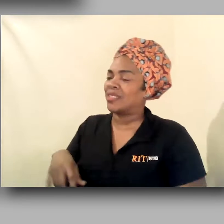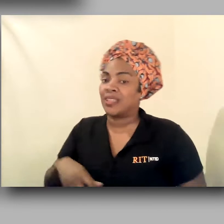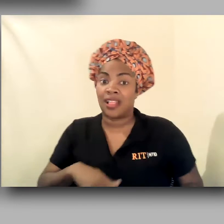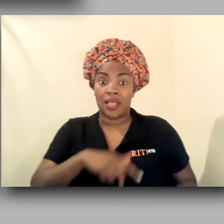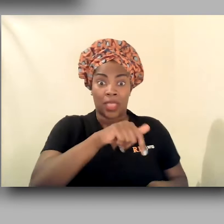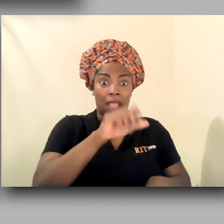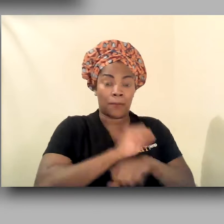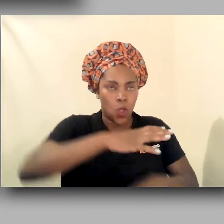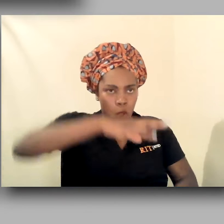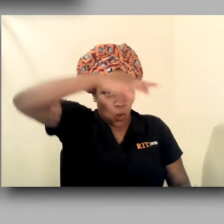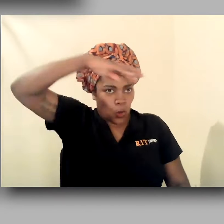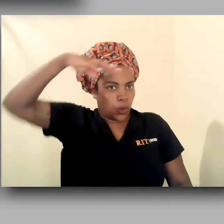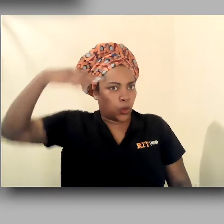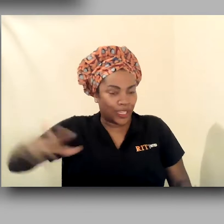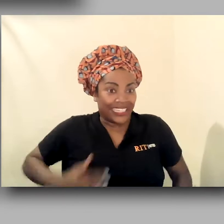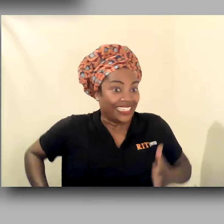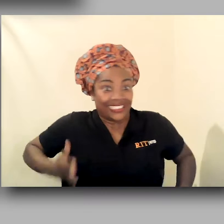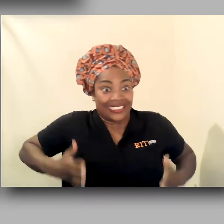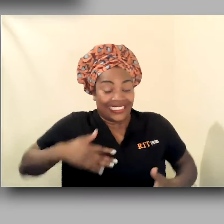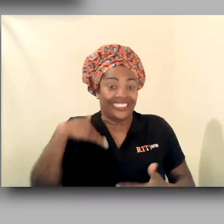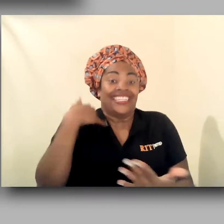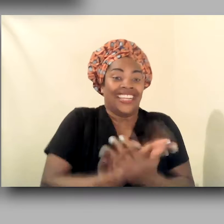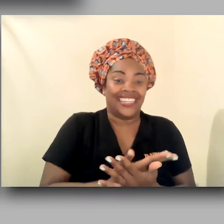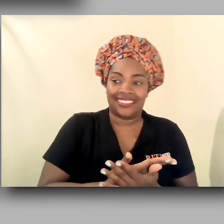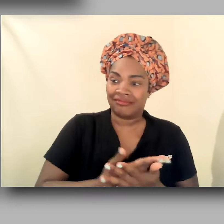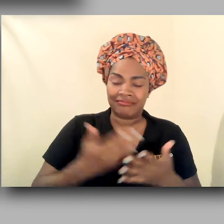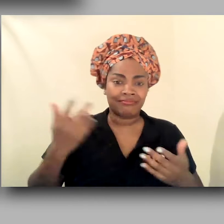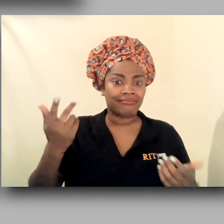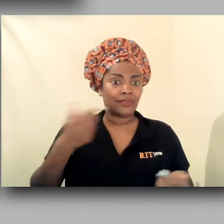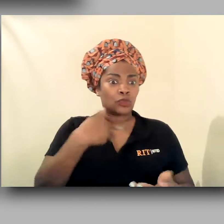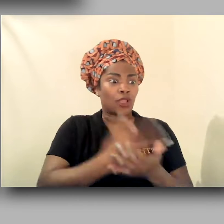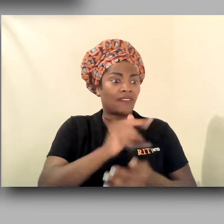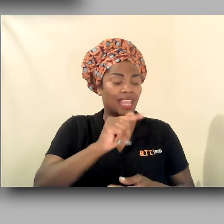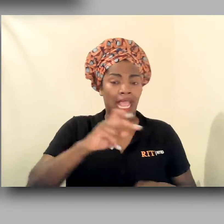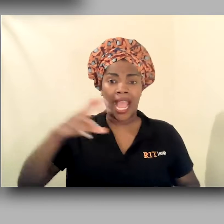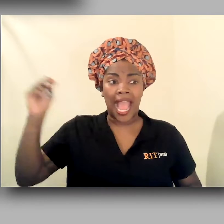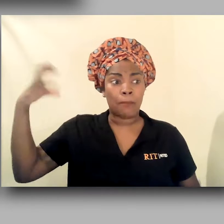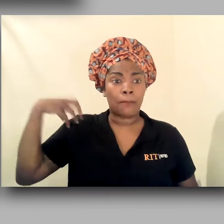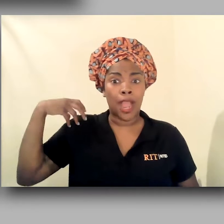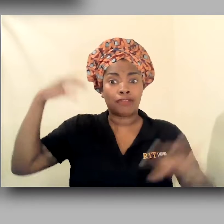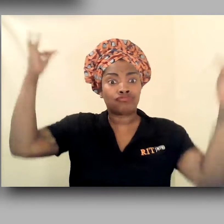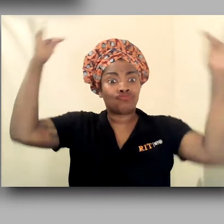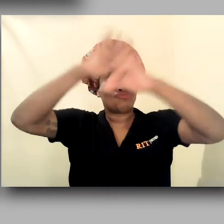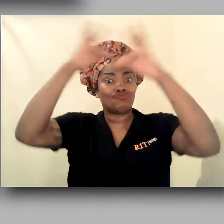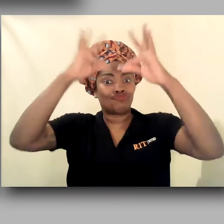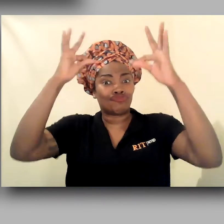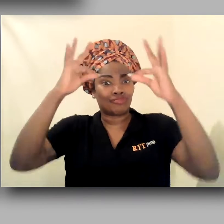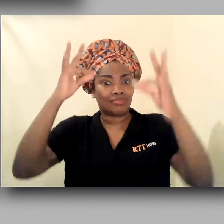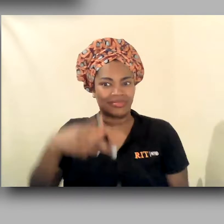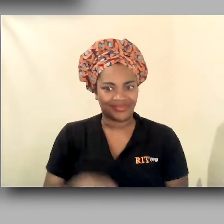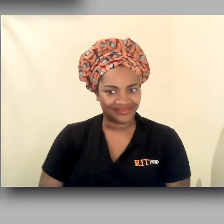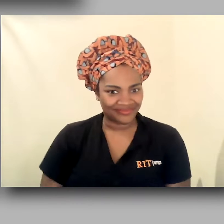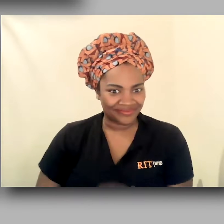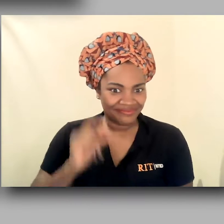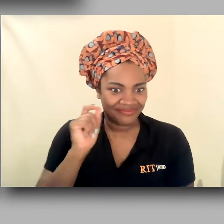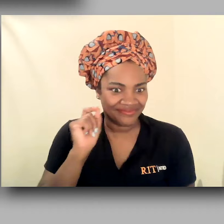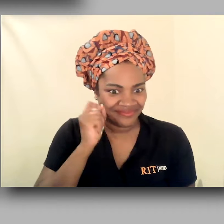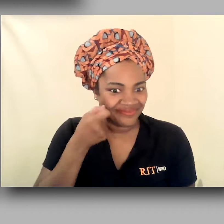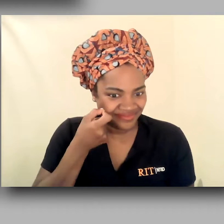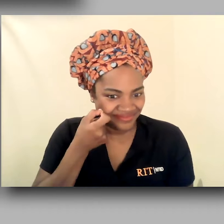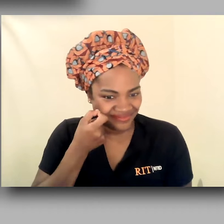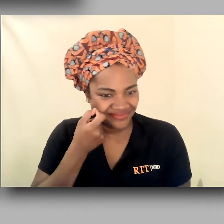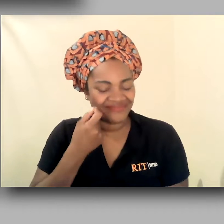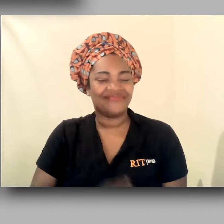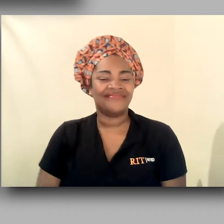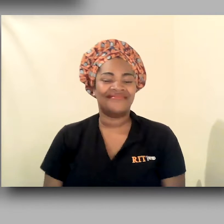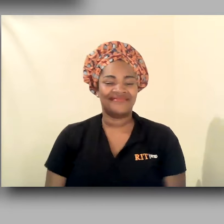typewriting noise, so it meant that the individual was working, so that the worker could go out and do stuff.